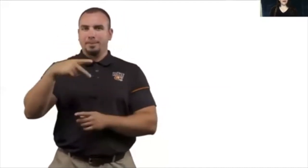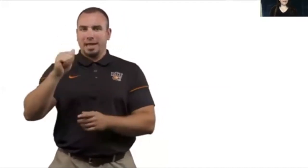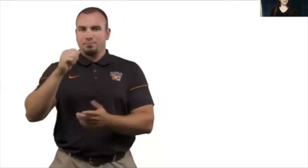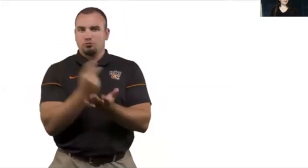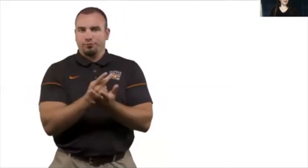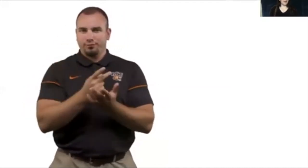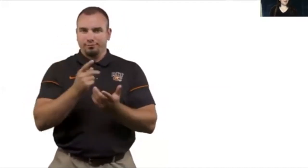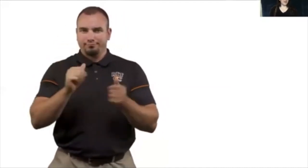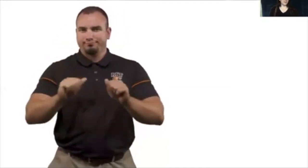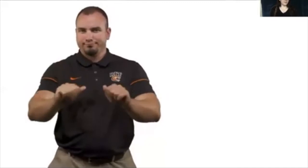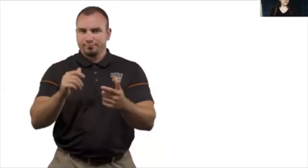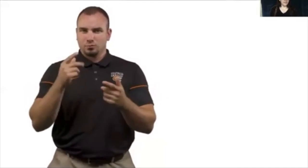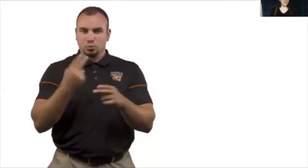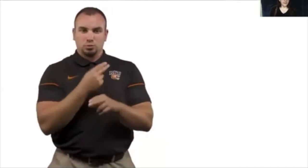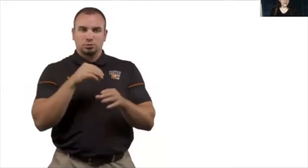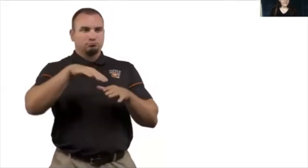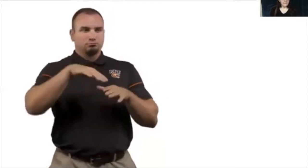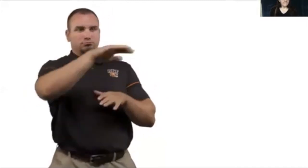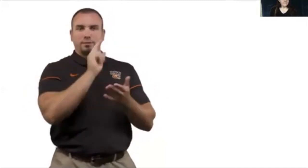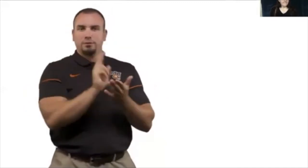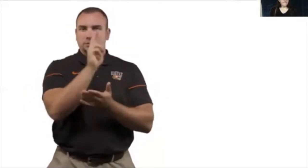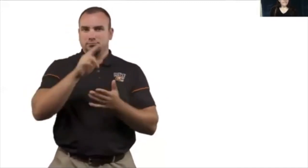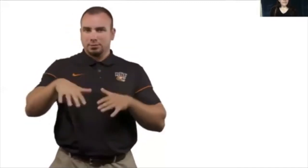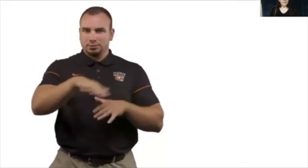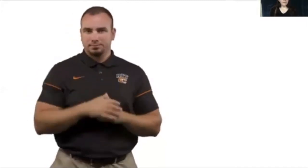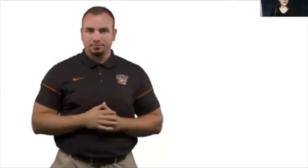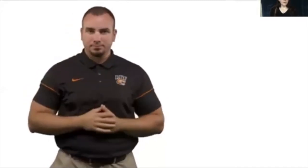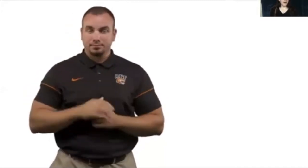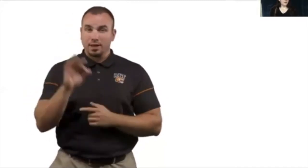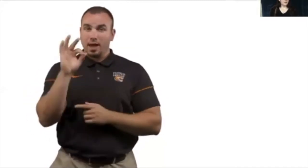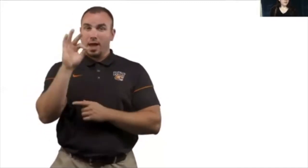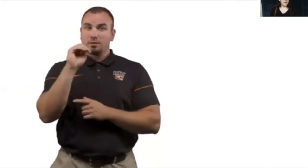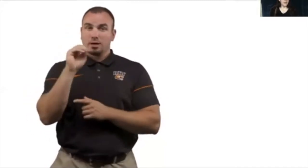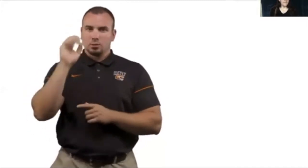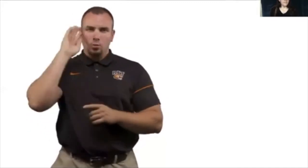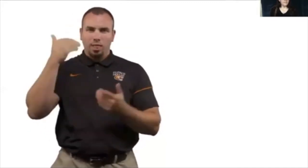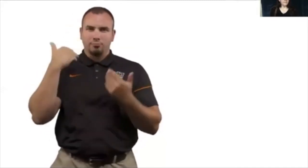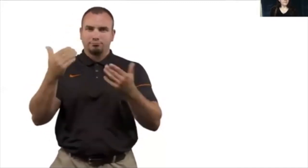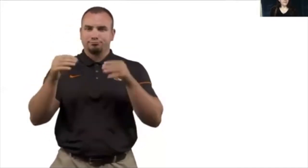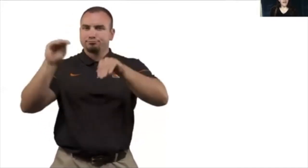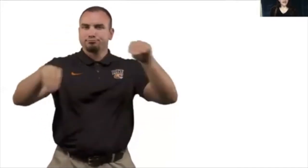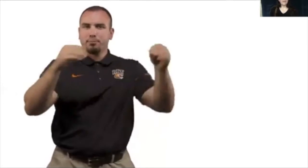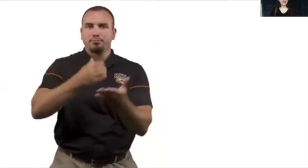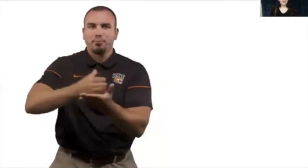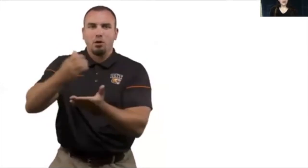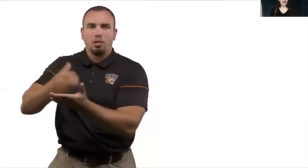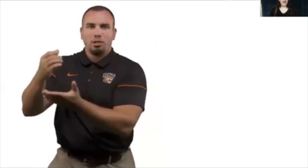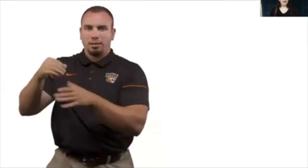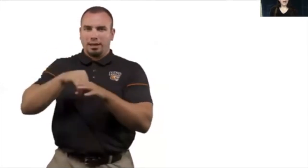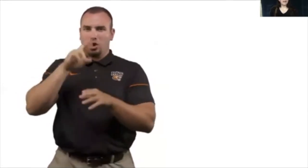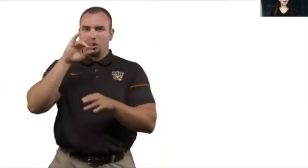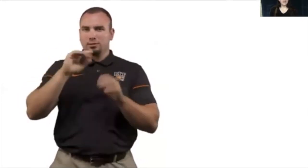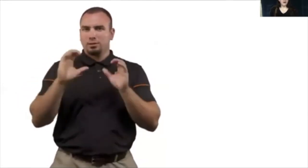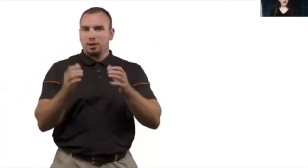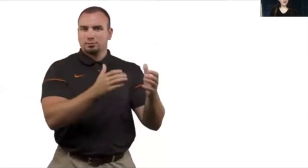RIT has provided an EPA-approved disinfectant to use around the university. And FMS will go ahead